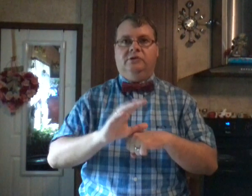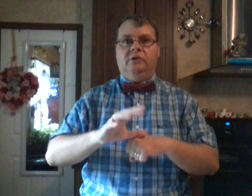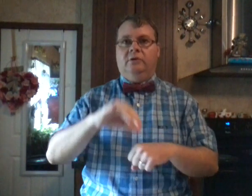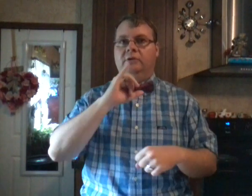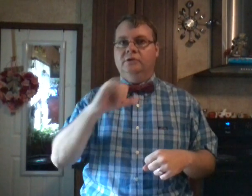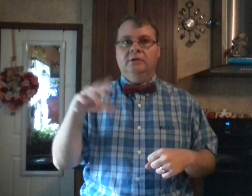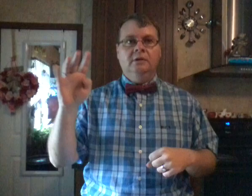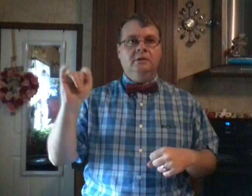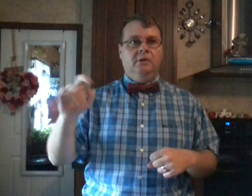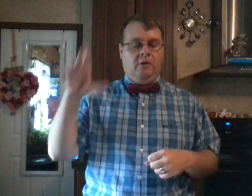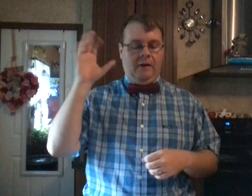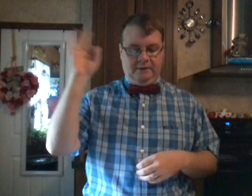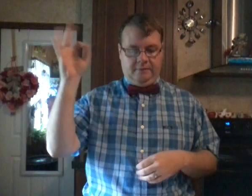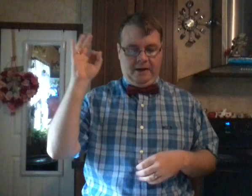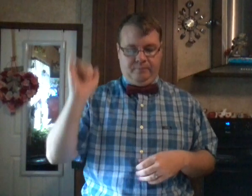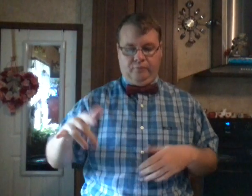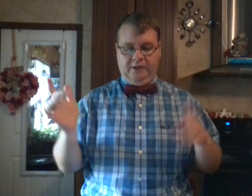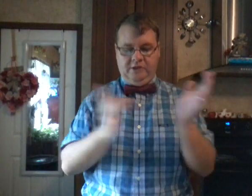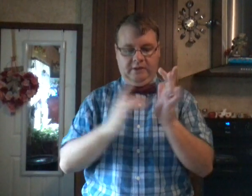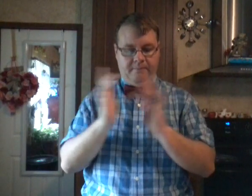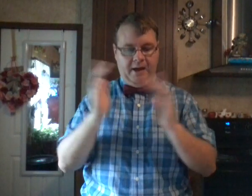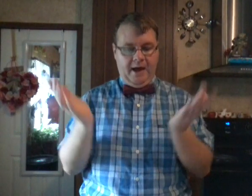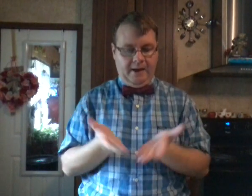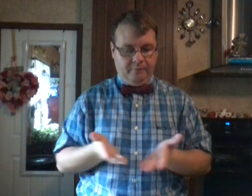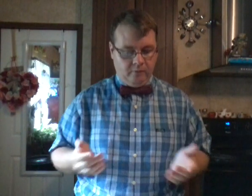Church, you know, like is about preaching the Bible.